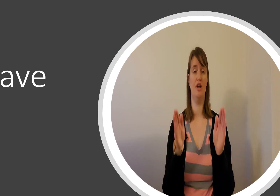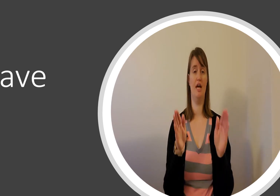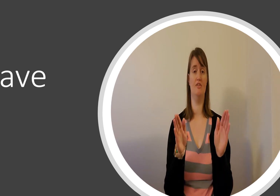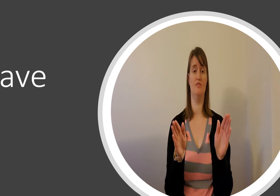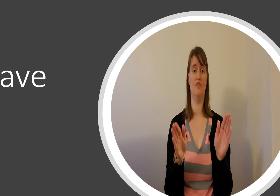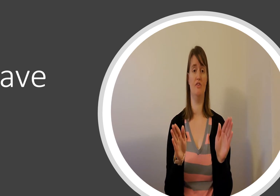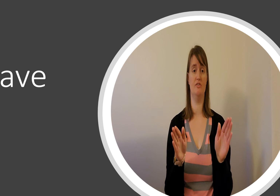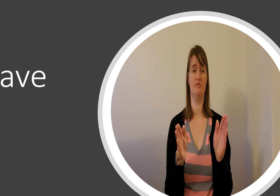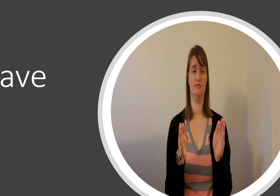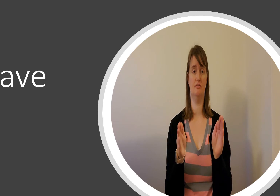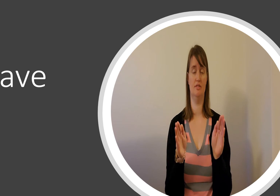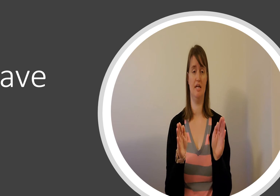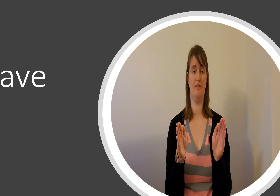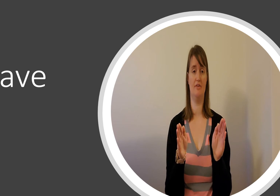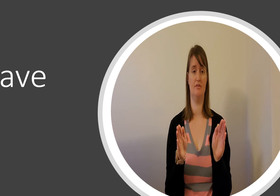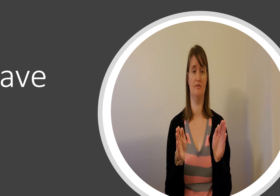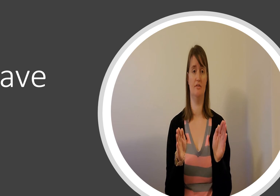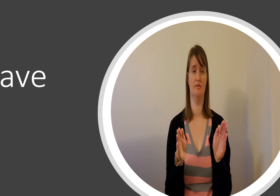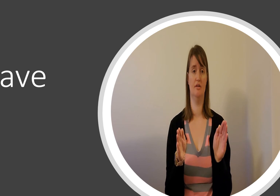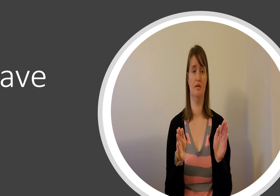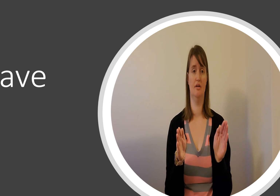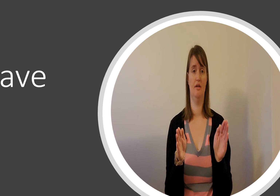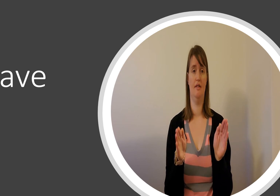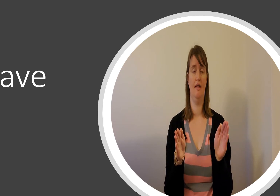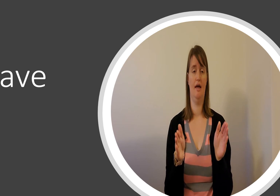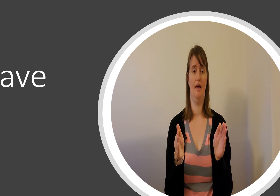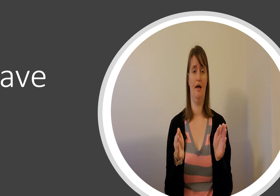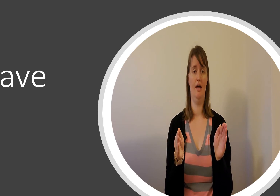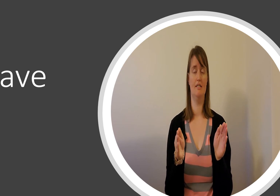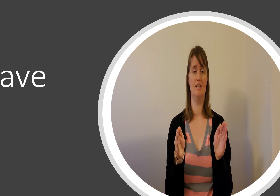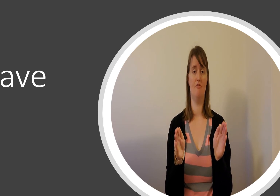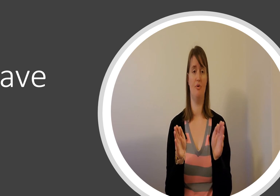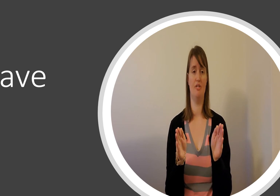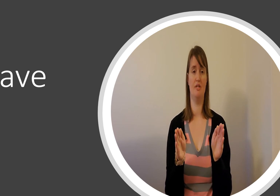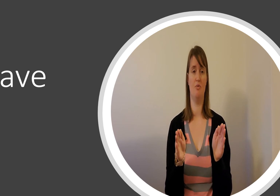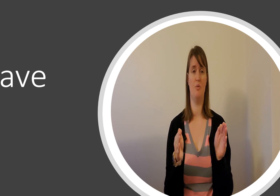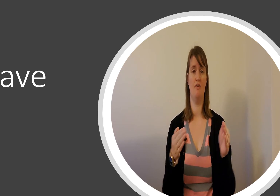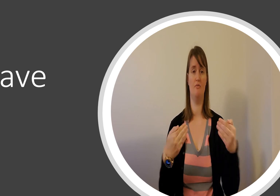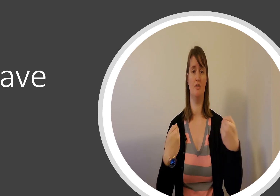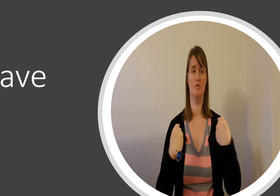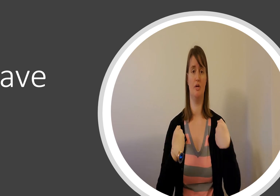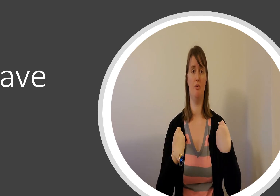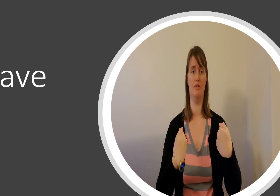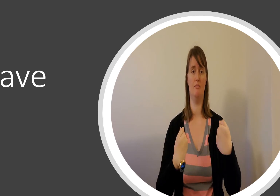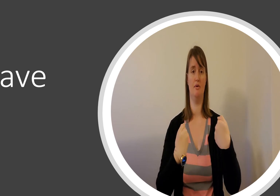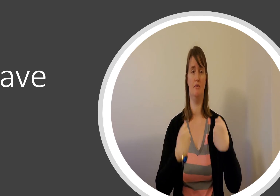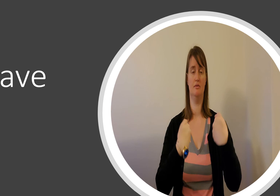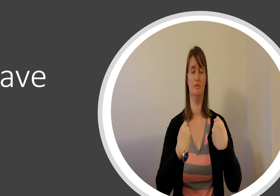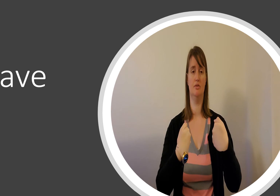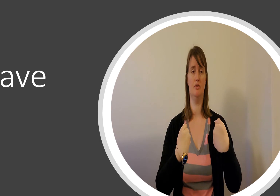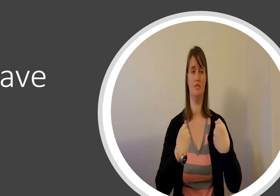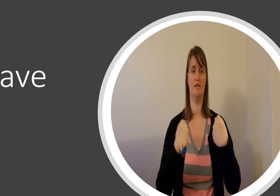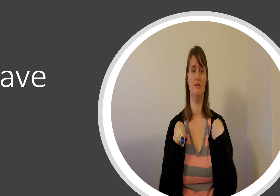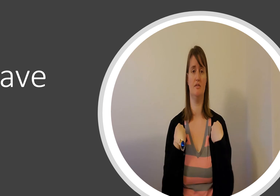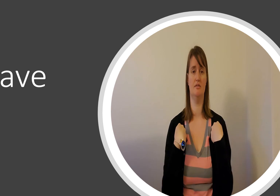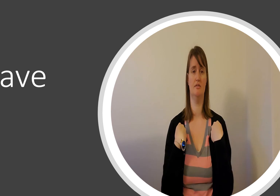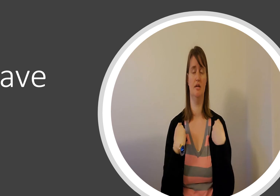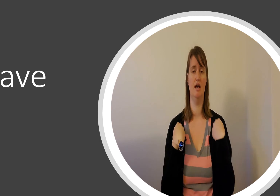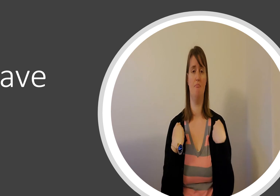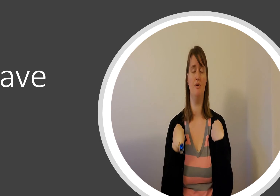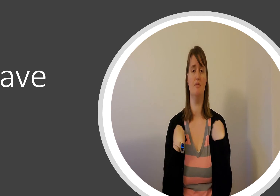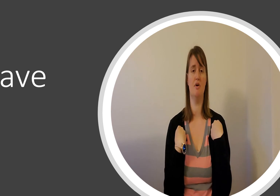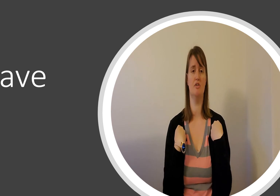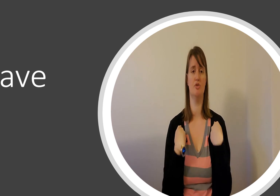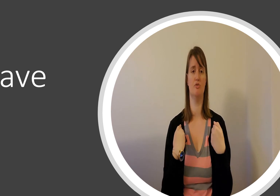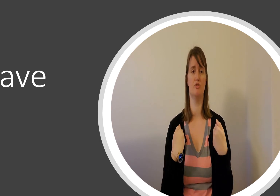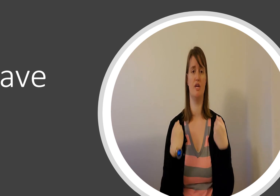both of our hands, fingers together, and instead of pointing them away from us, we're going to point them towards us